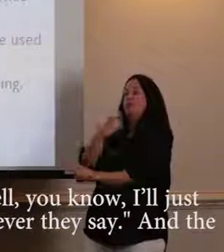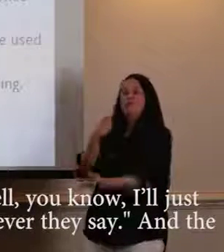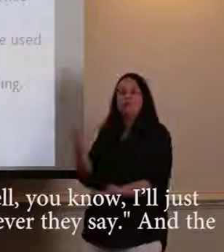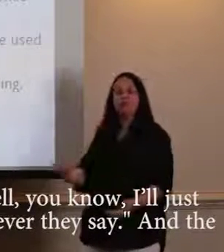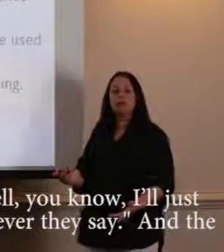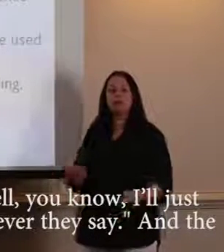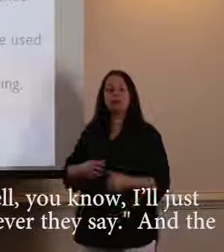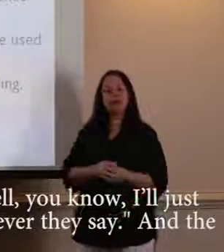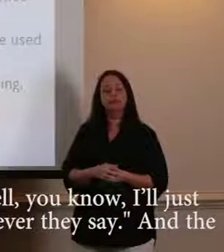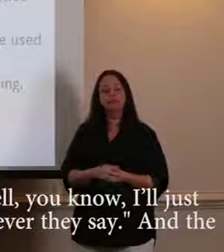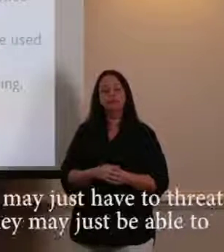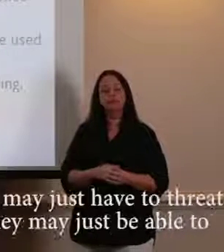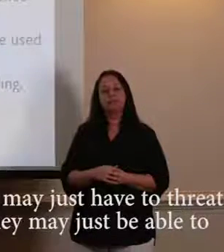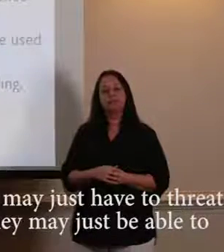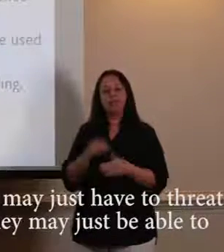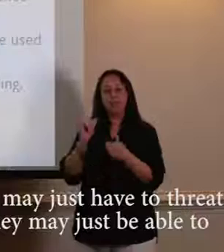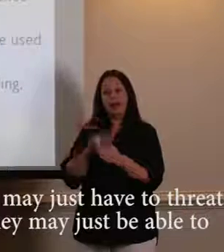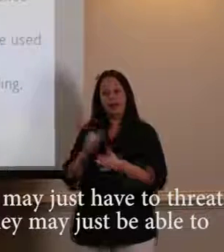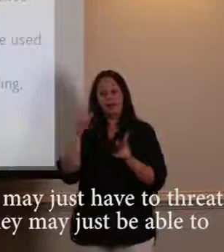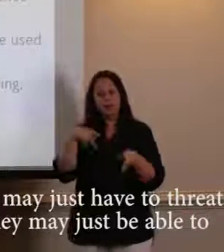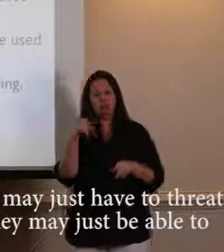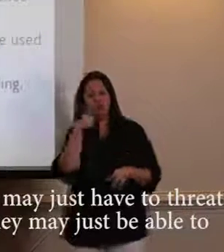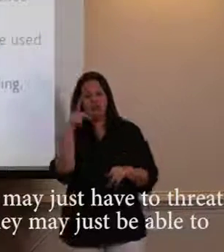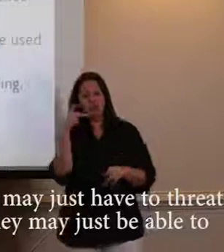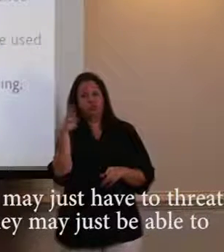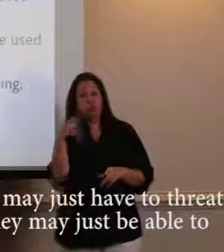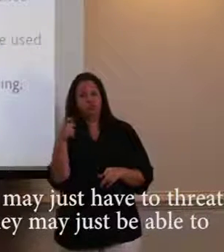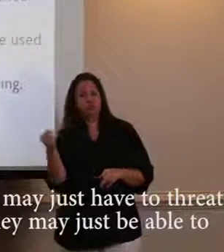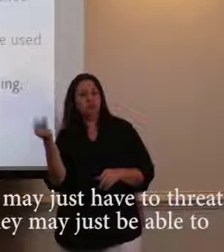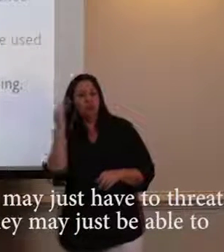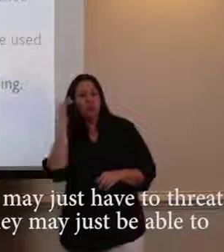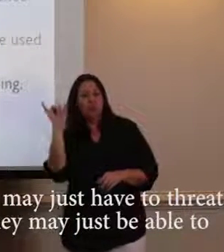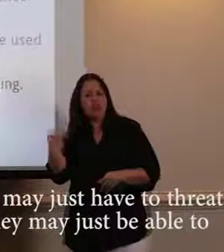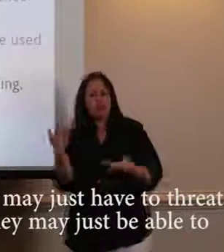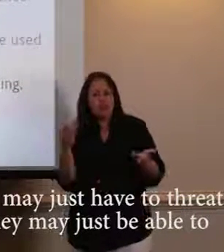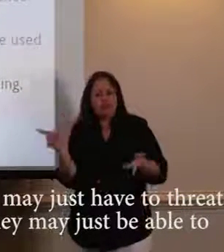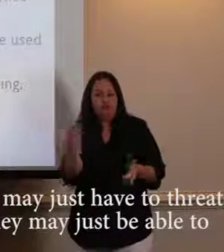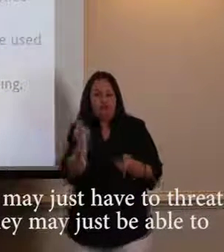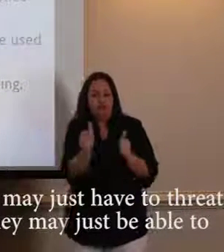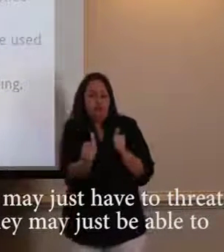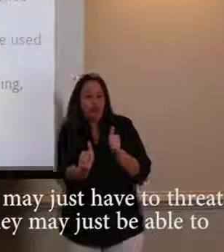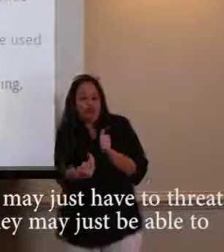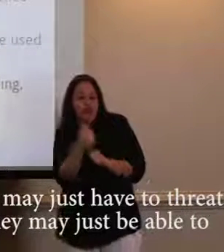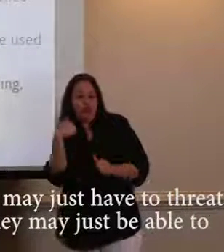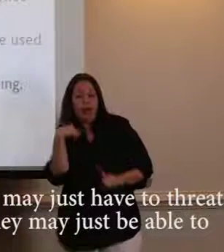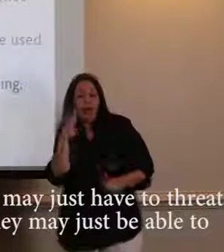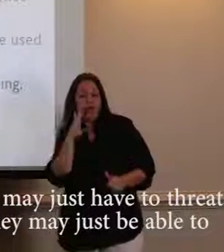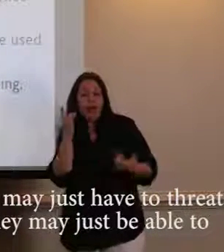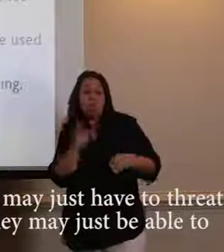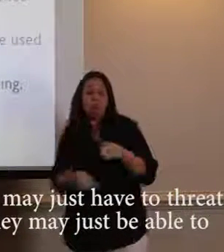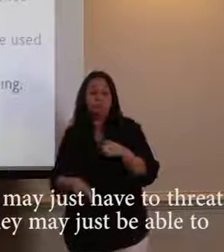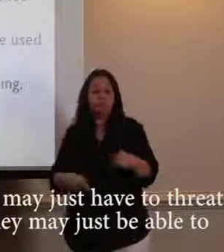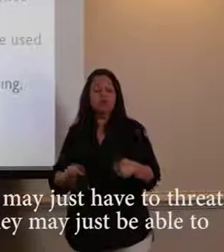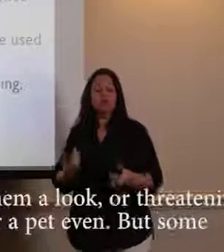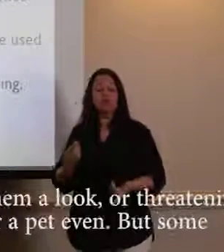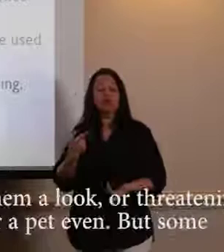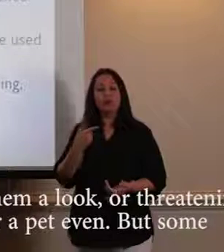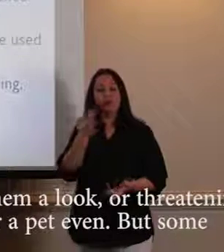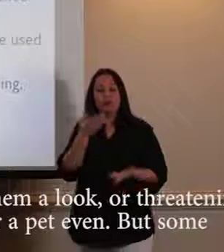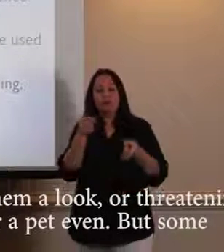And the perpetrator knows that. They may just have to threaten physical violence, right? So they may just be able to control them by just